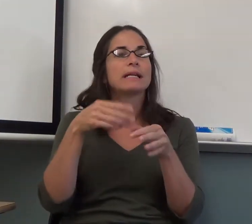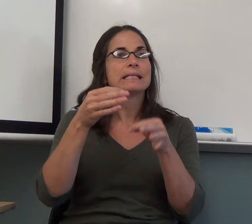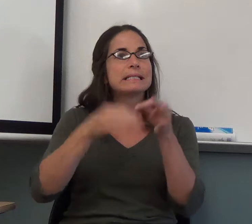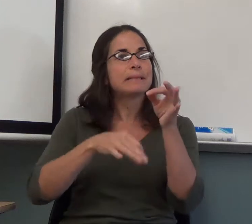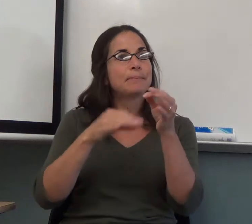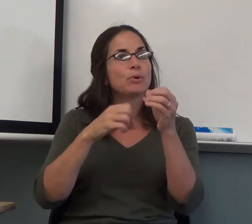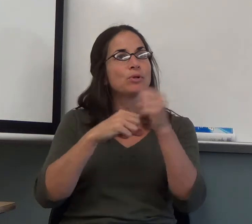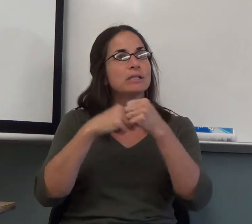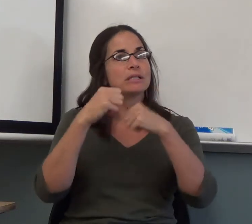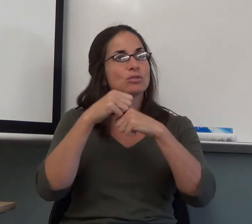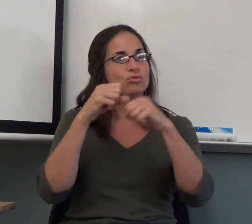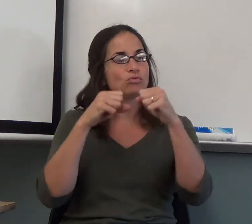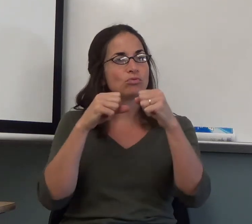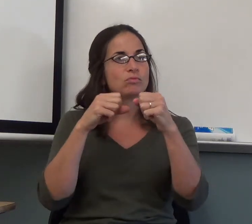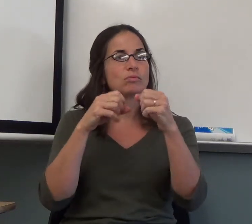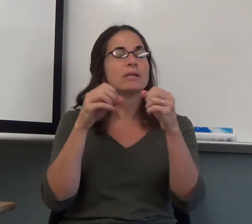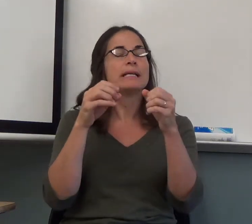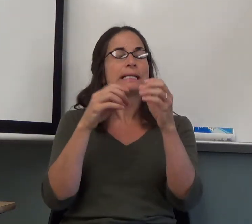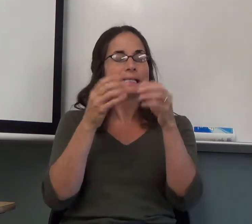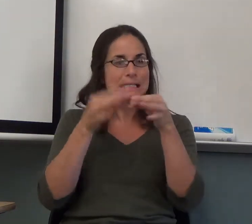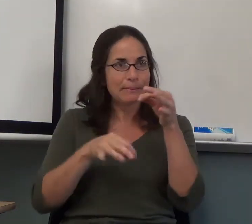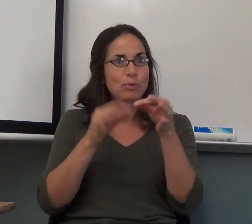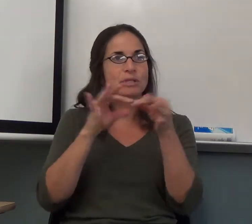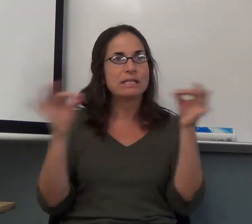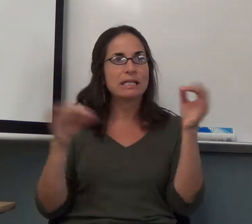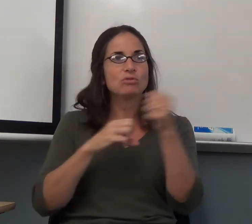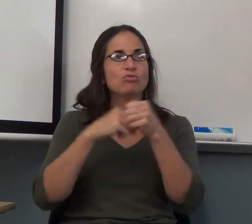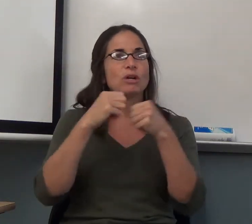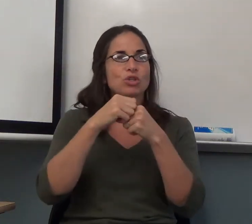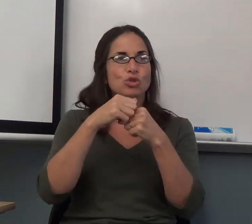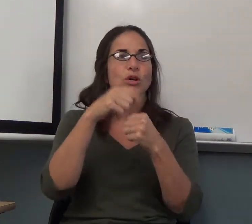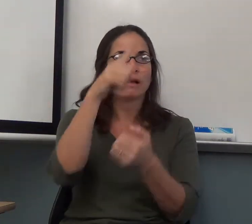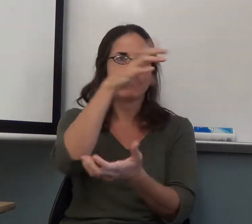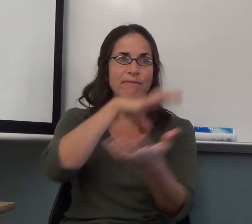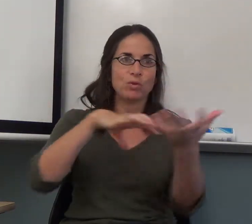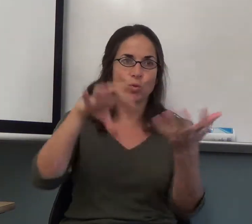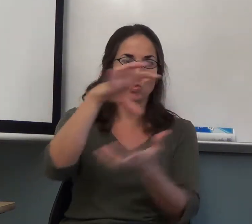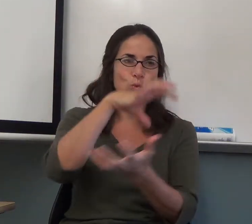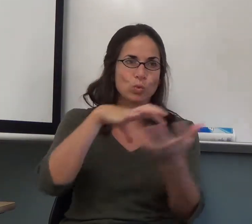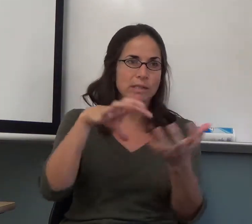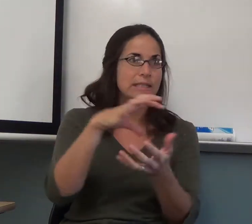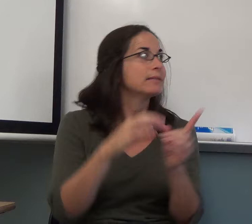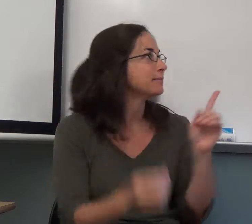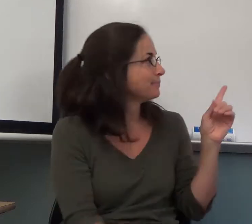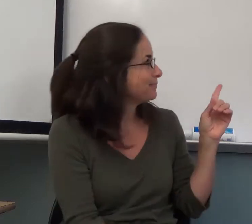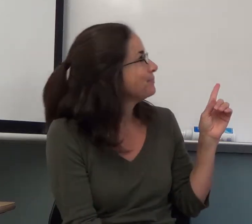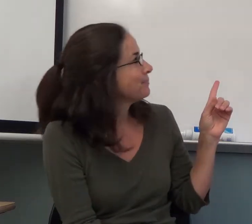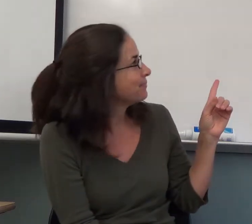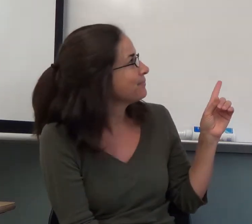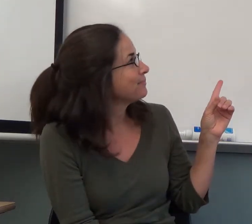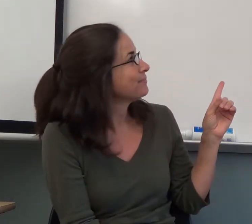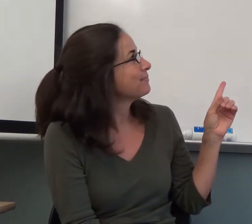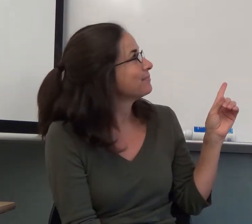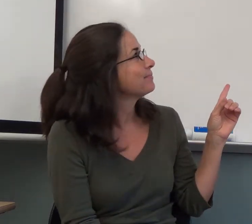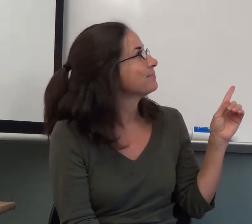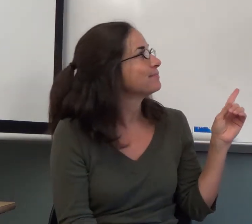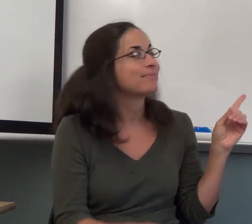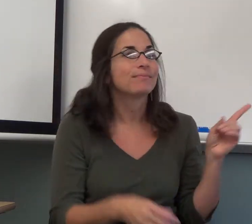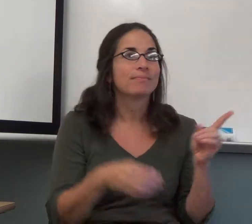confused. That's what a run-on sentence means. Simple sentence structure has been confused. Who can tell me what simple sentence structure